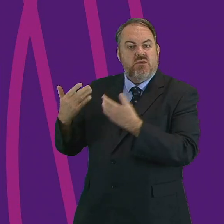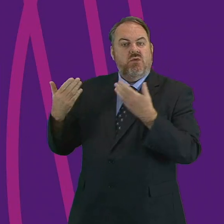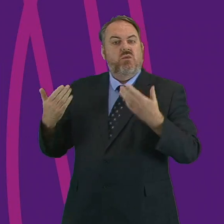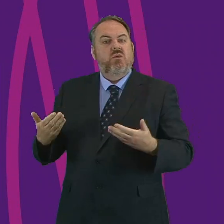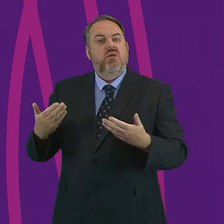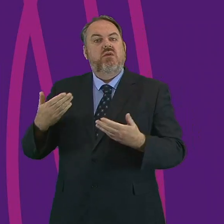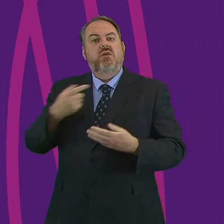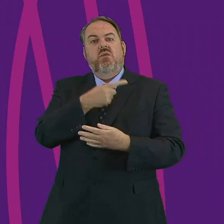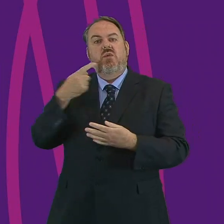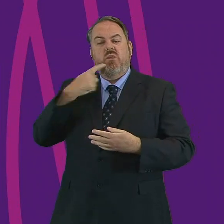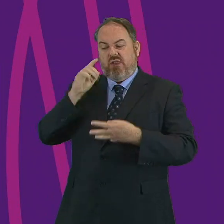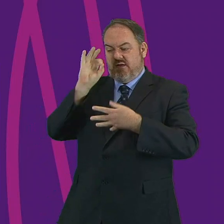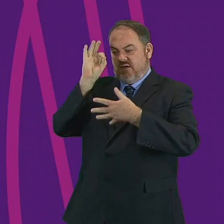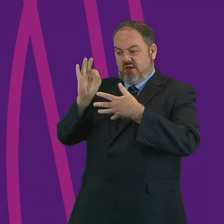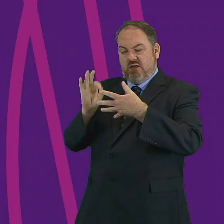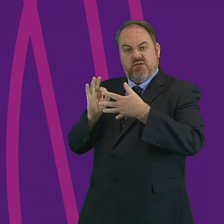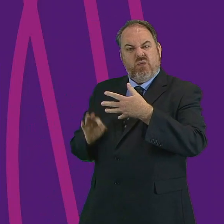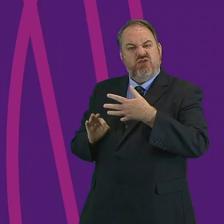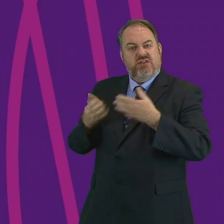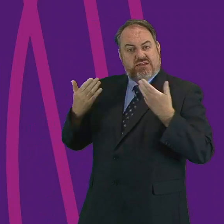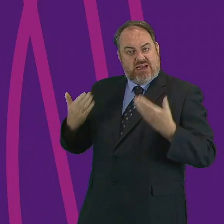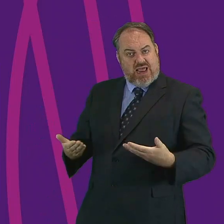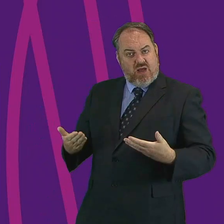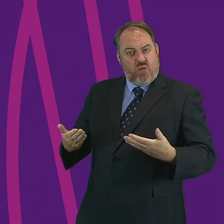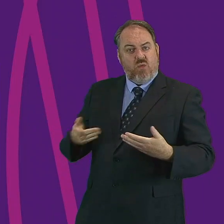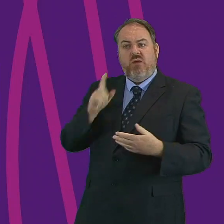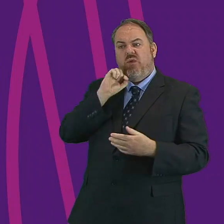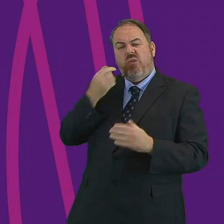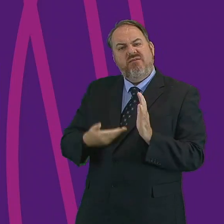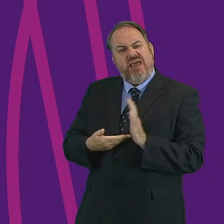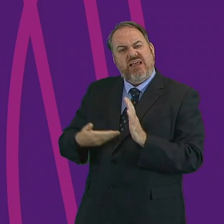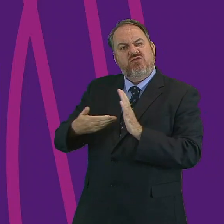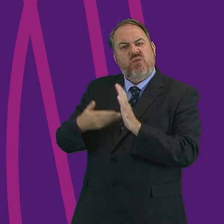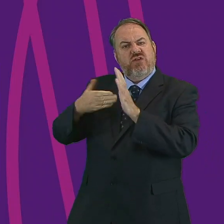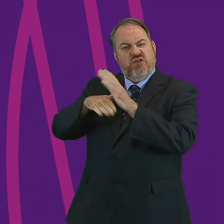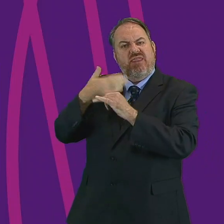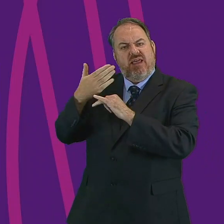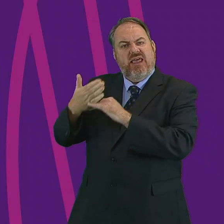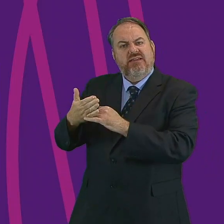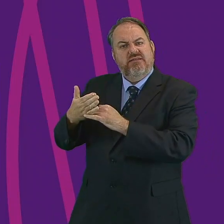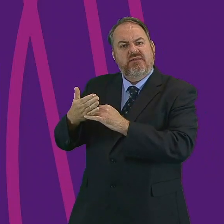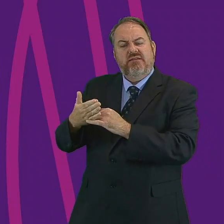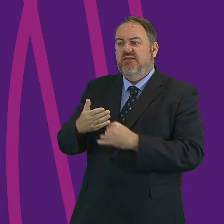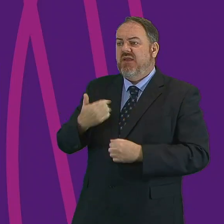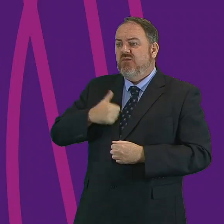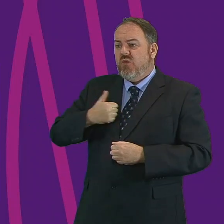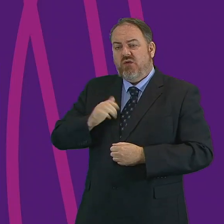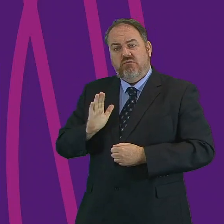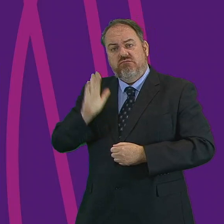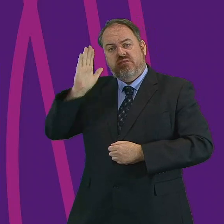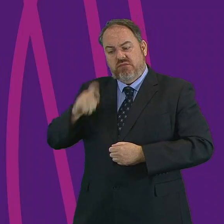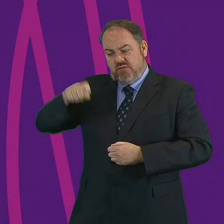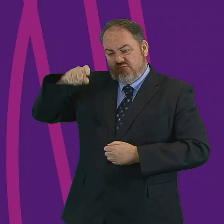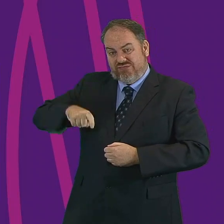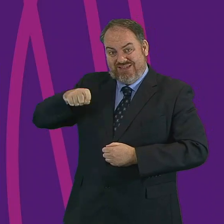of the 7th question, after the 7th question. However, if you wish to ask a supplementary at any point, please just press your button now, or as soon as